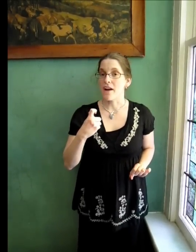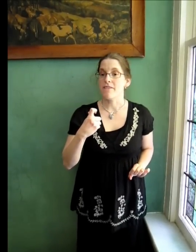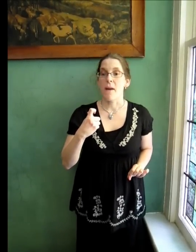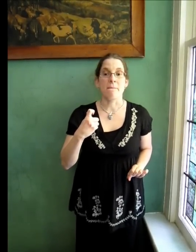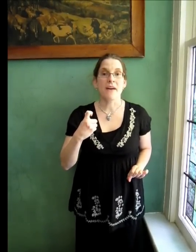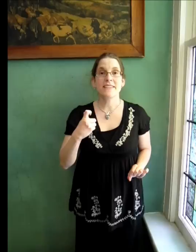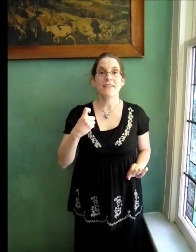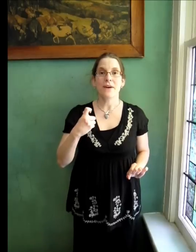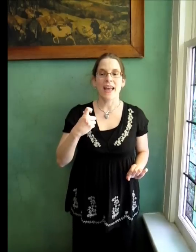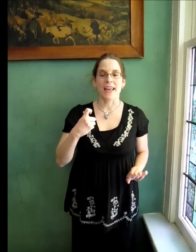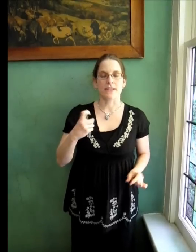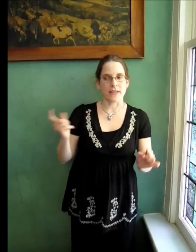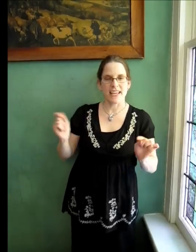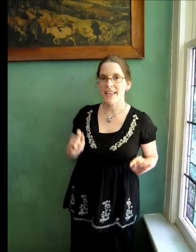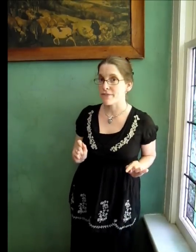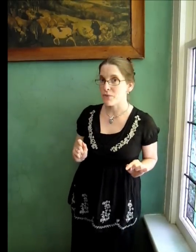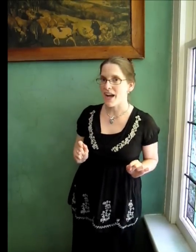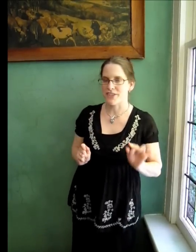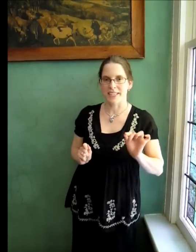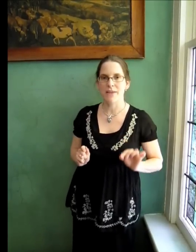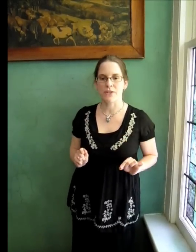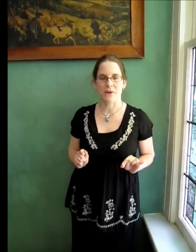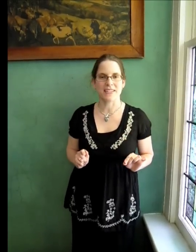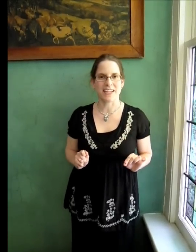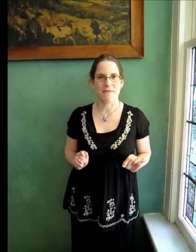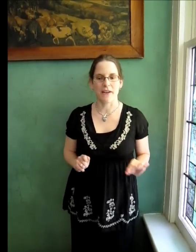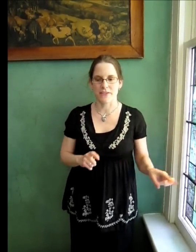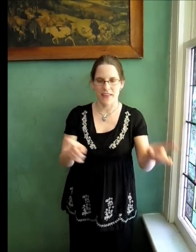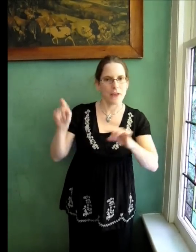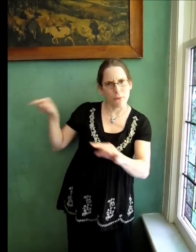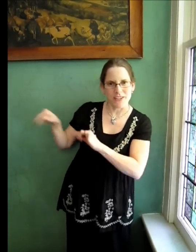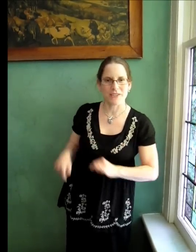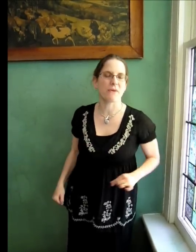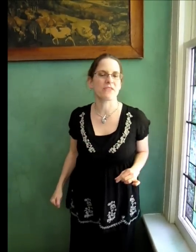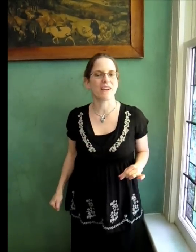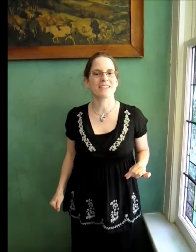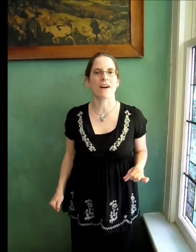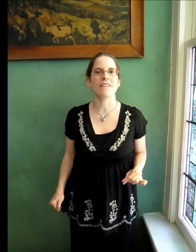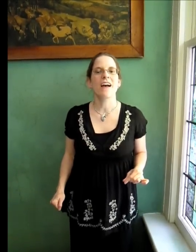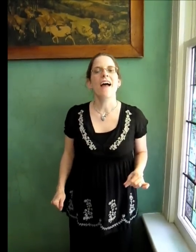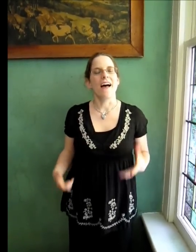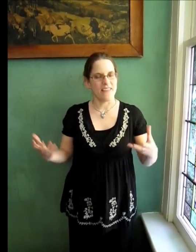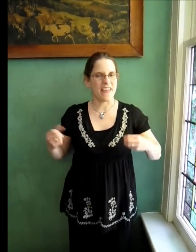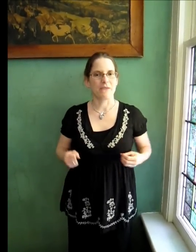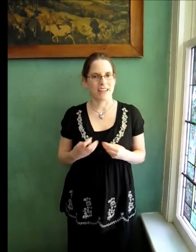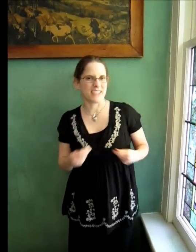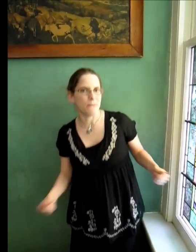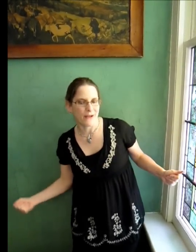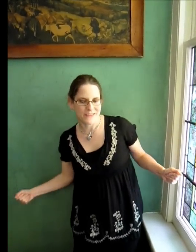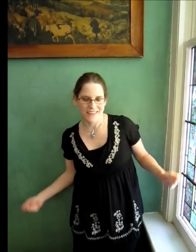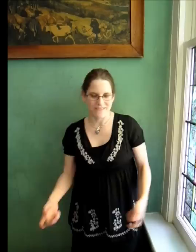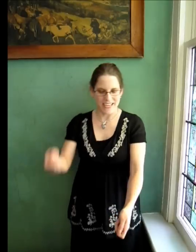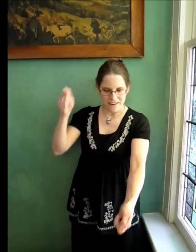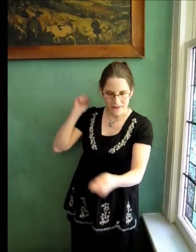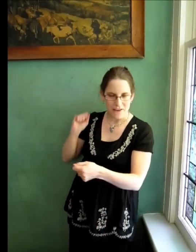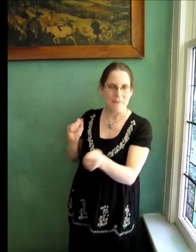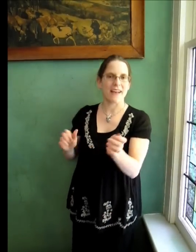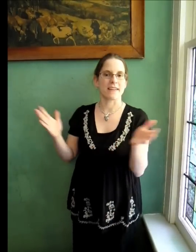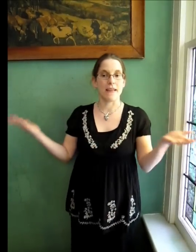scarf melted away. So the kids have to watch and see which one is going to melt. So then they'll point to the one with the red scarf, and then that one gets to melt. And we take away their mask, and then we